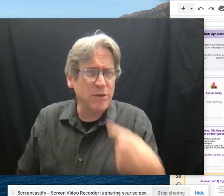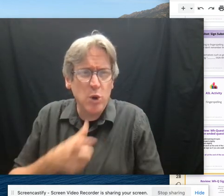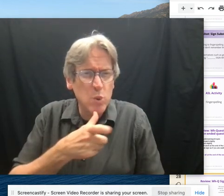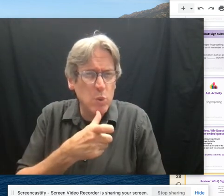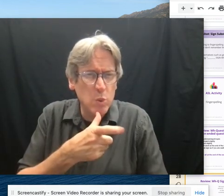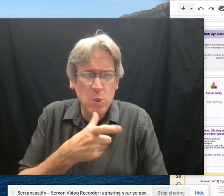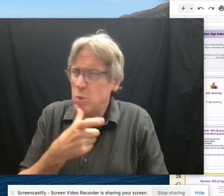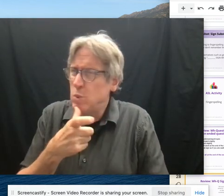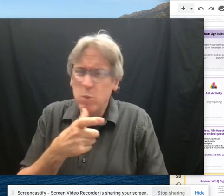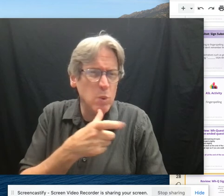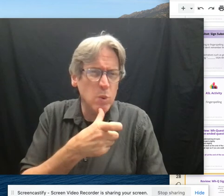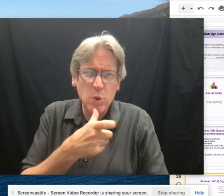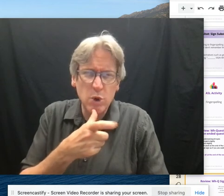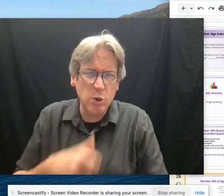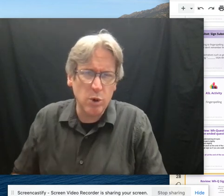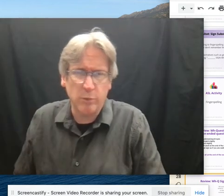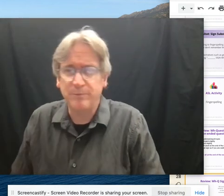also mouth it.